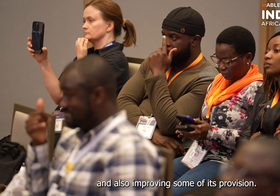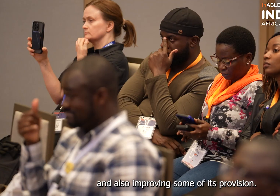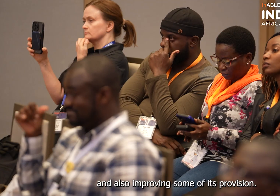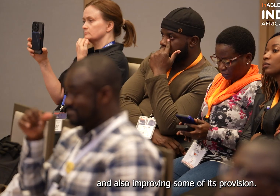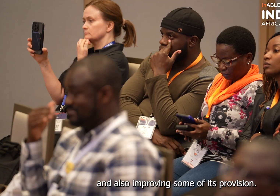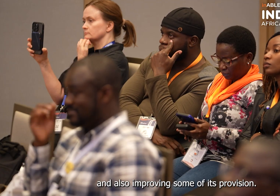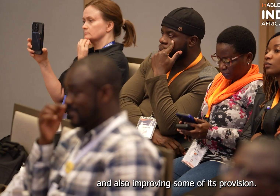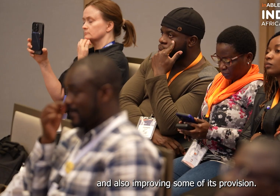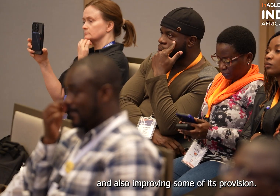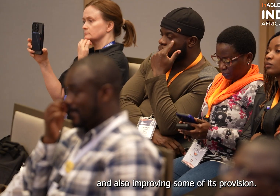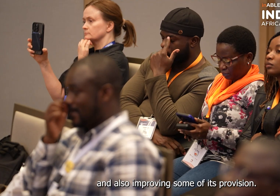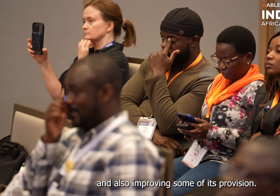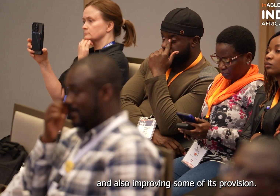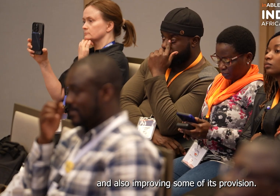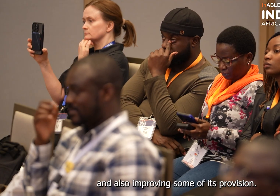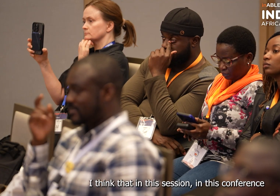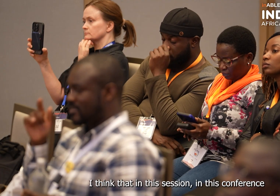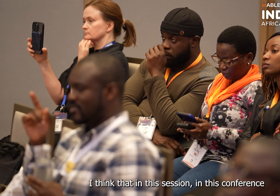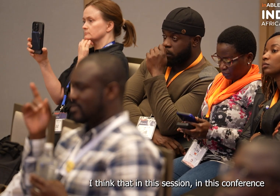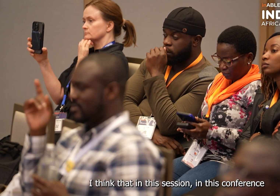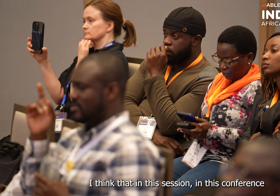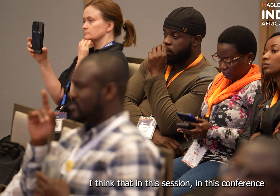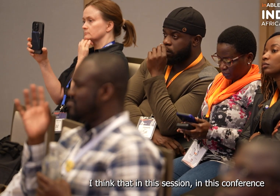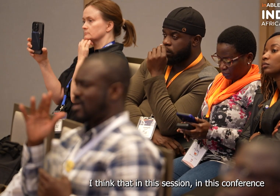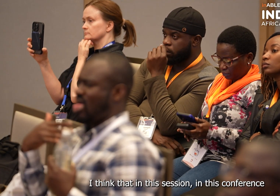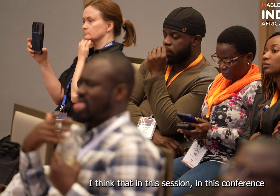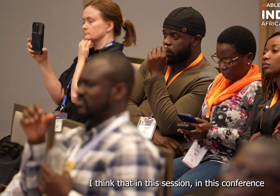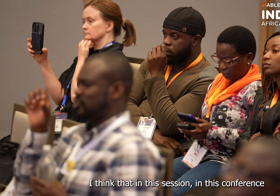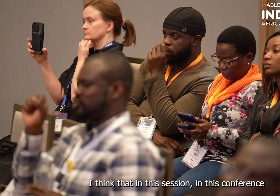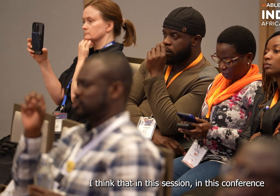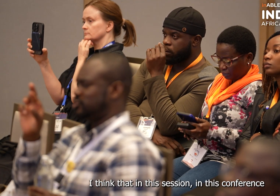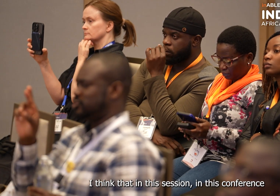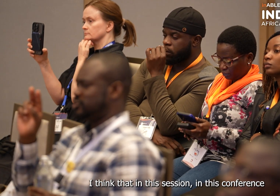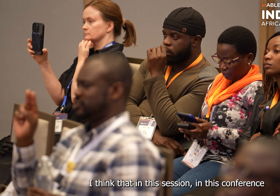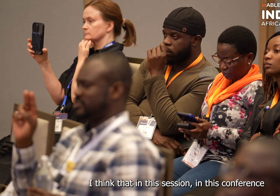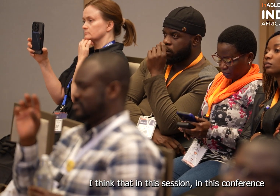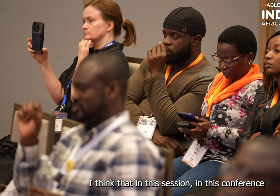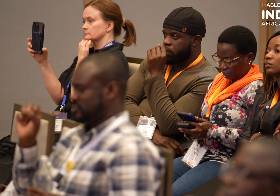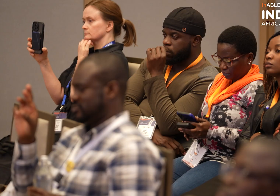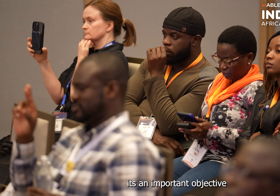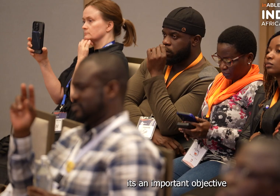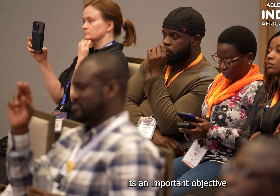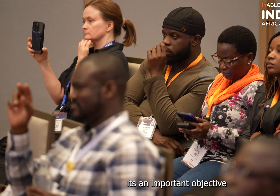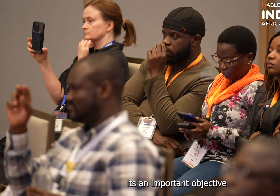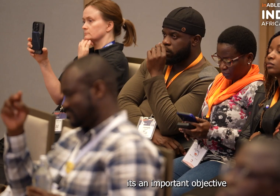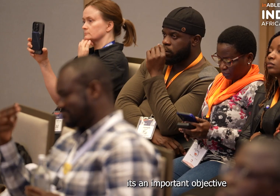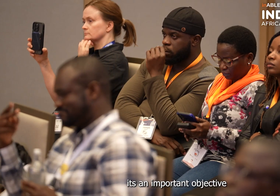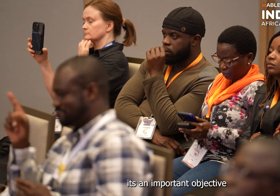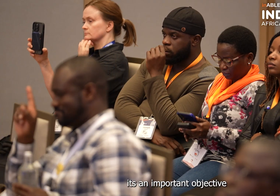also improving some of its provision. I think that in this session, in this conference,